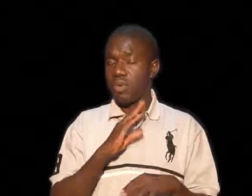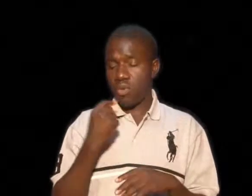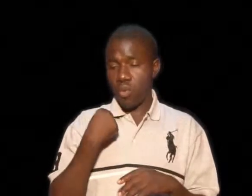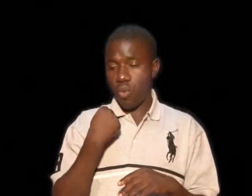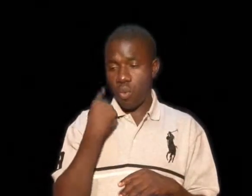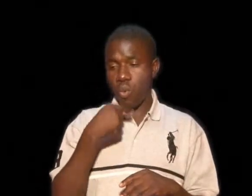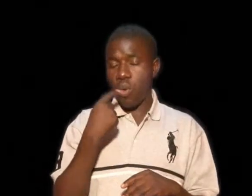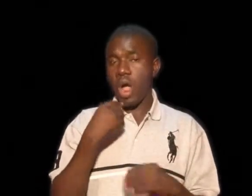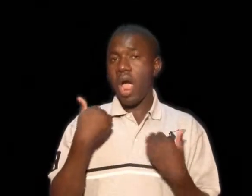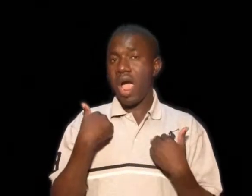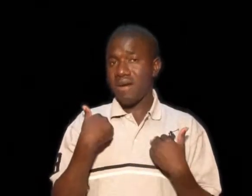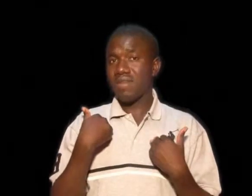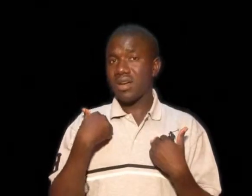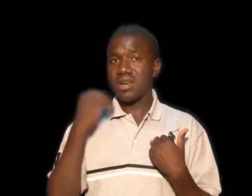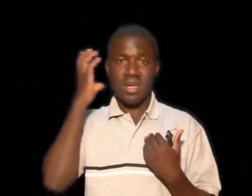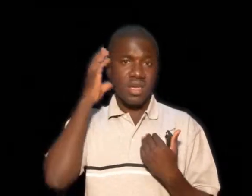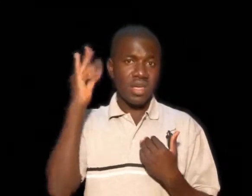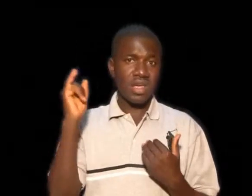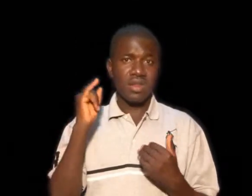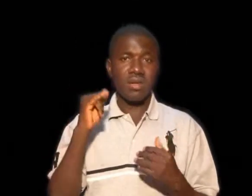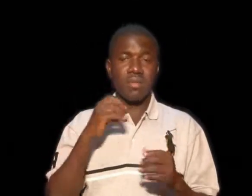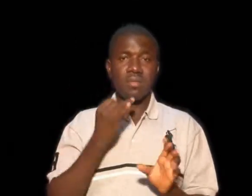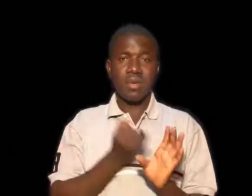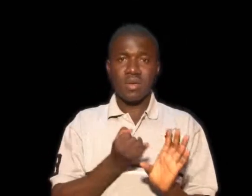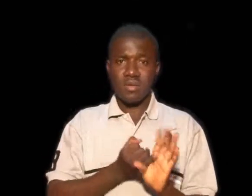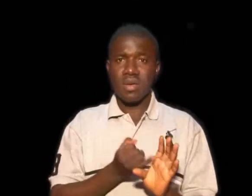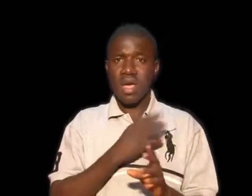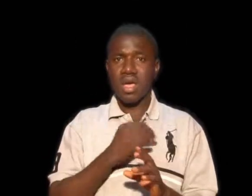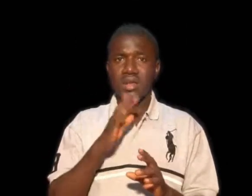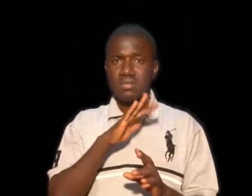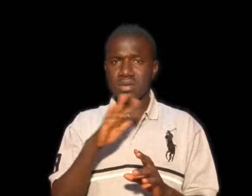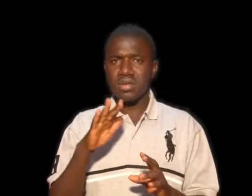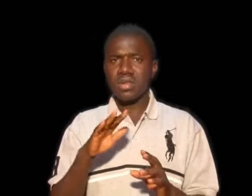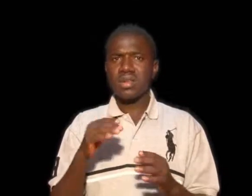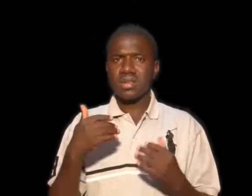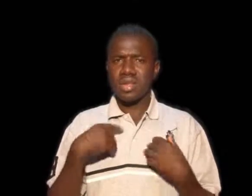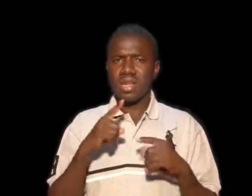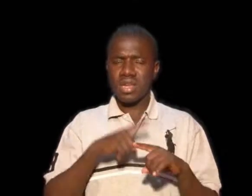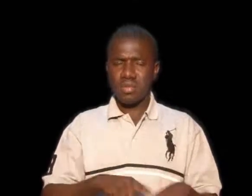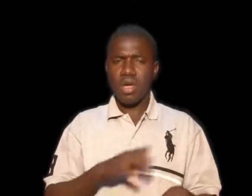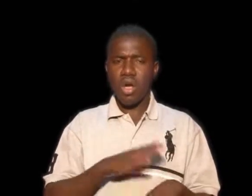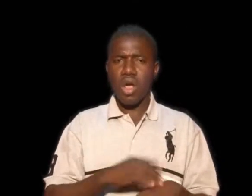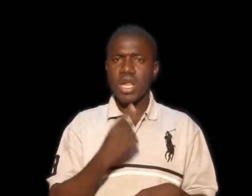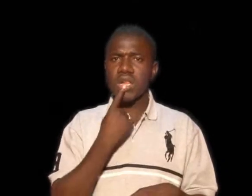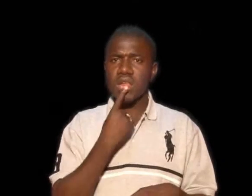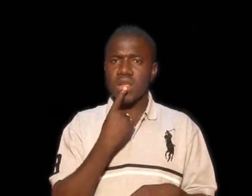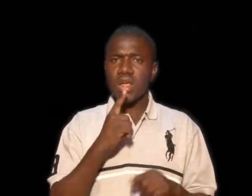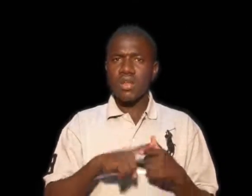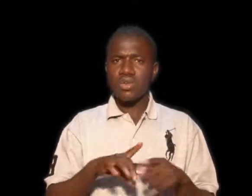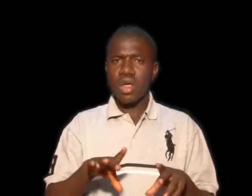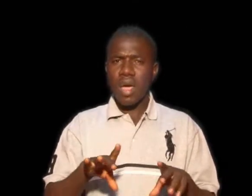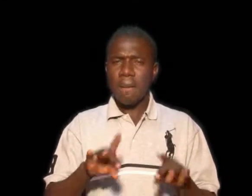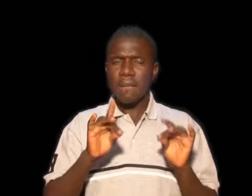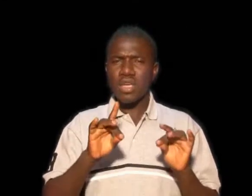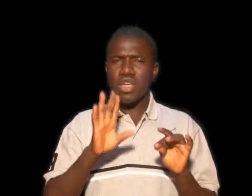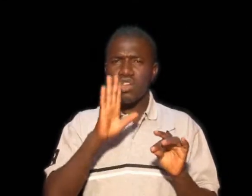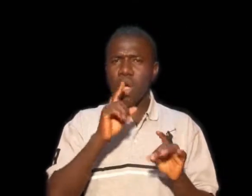similar, so people who have hearing impairments and read lips depend on context to pick out keywords.